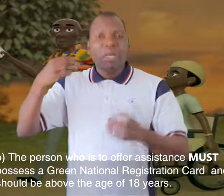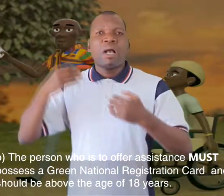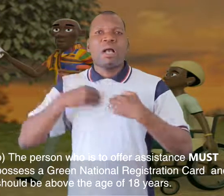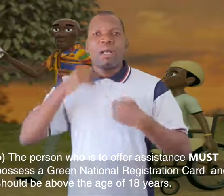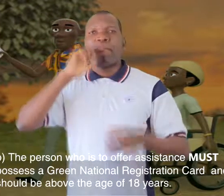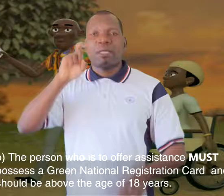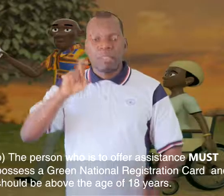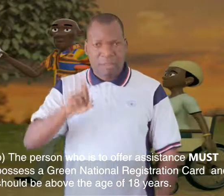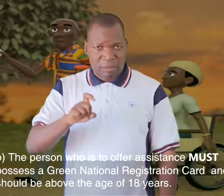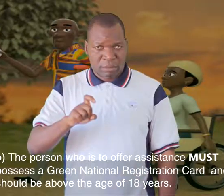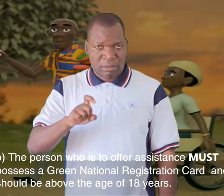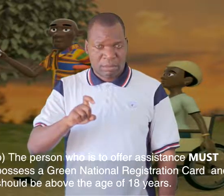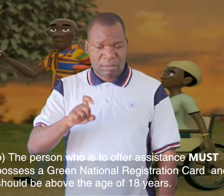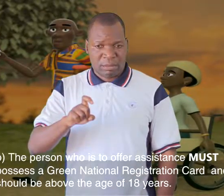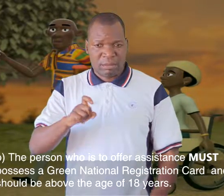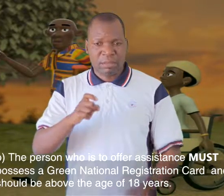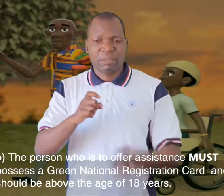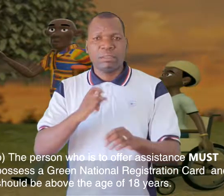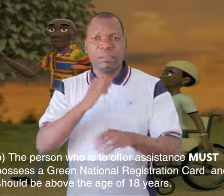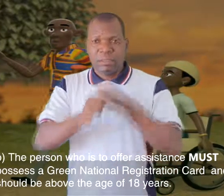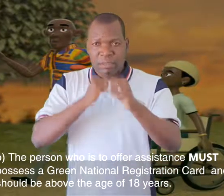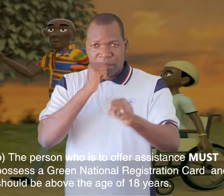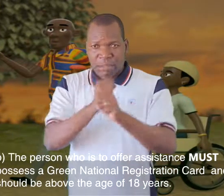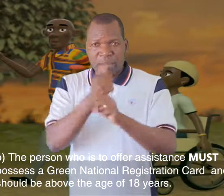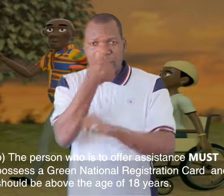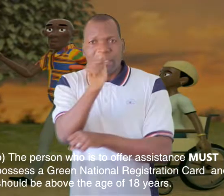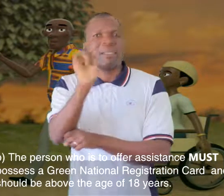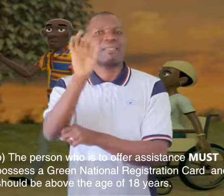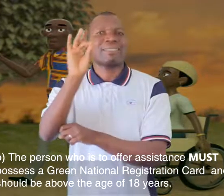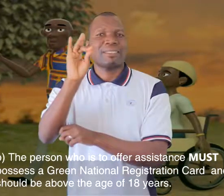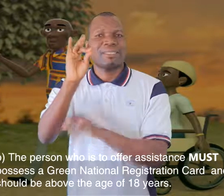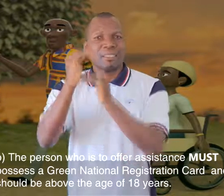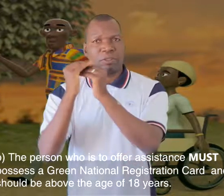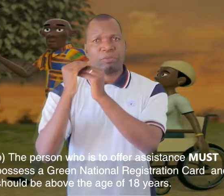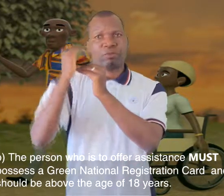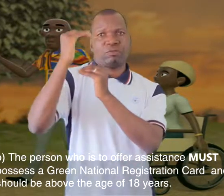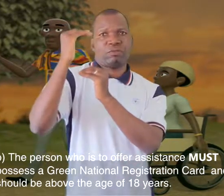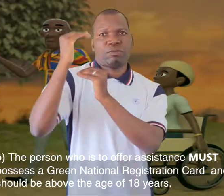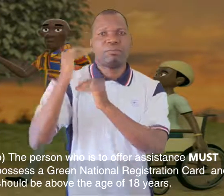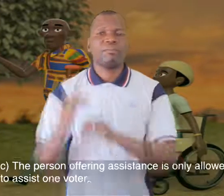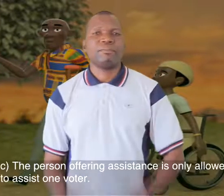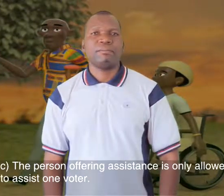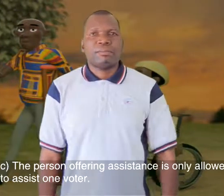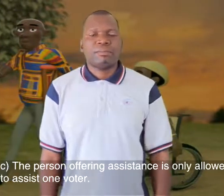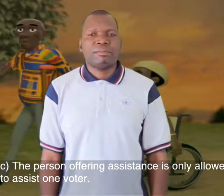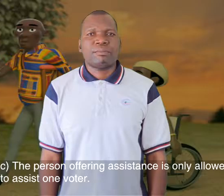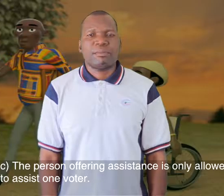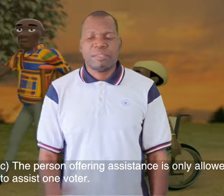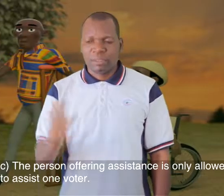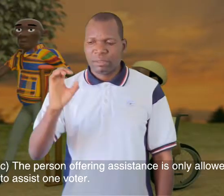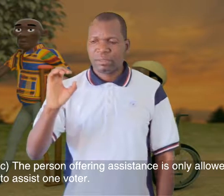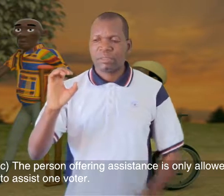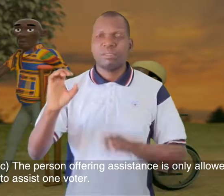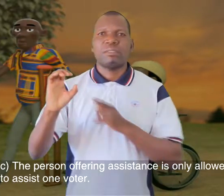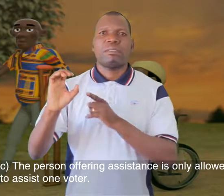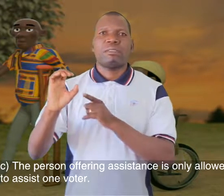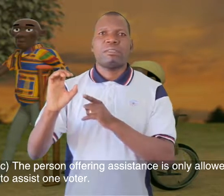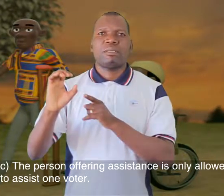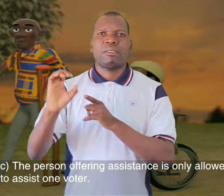a green national registration card and should be above the age of 18 years. C.